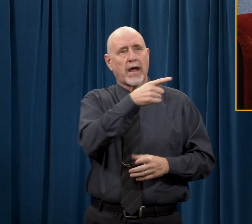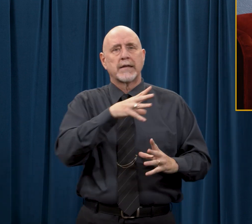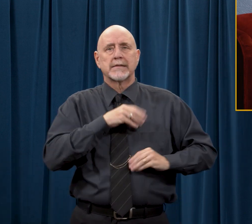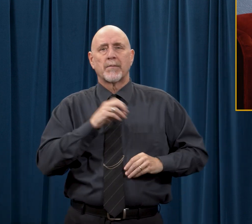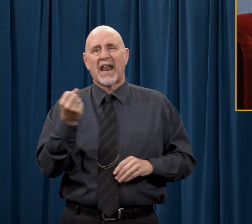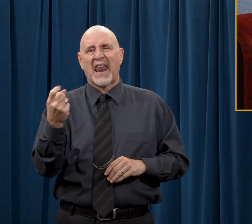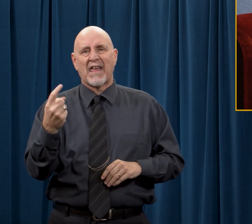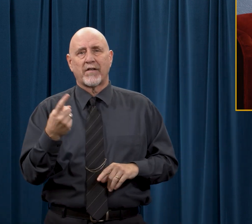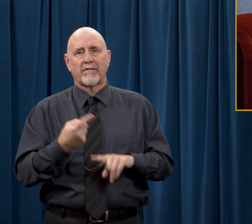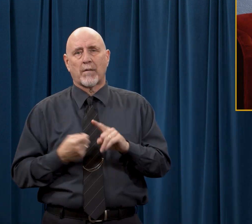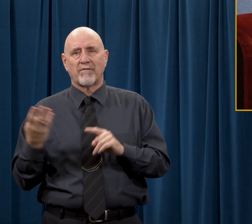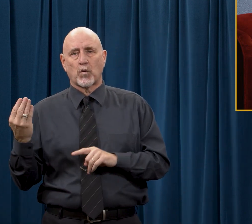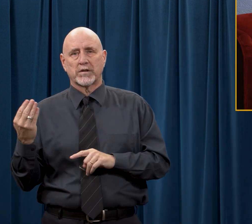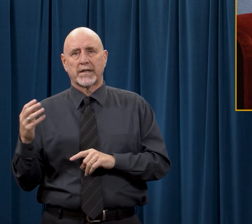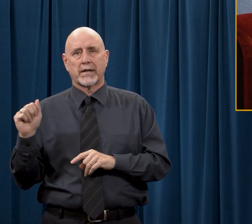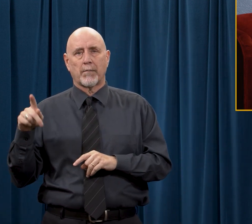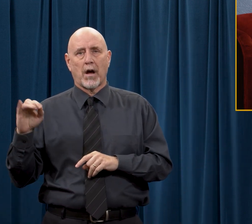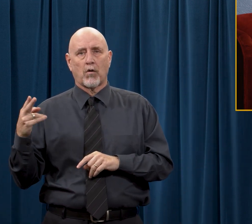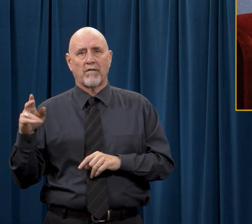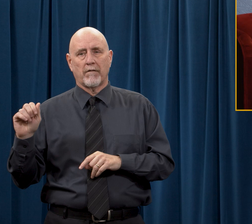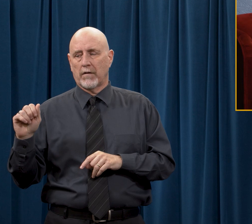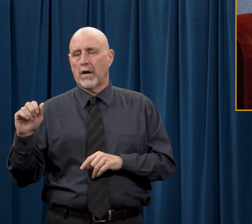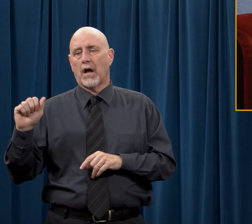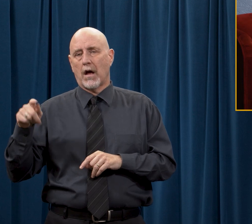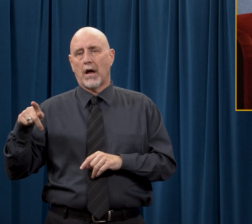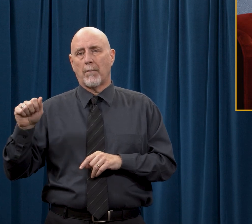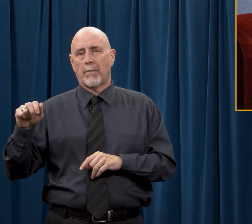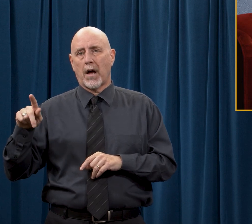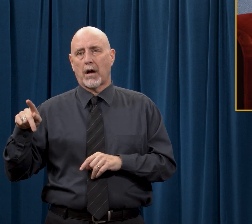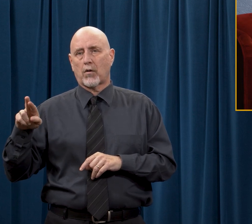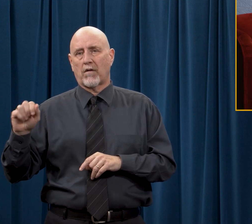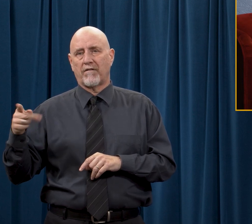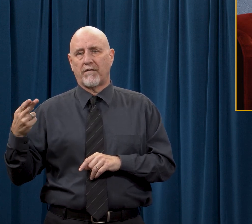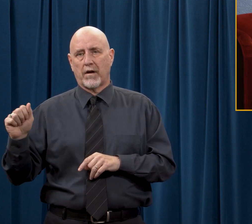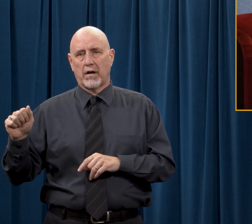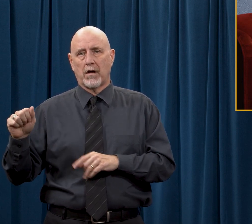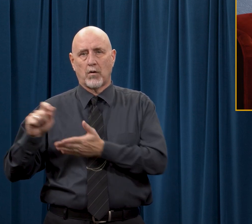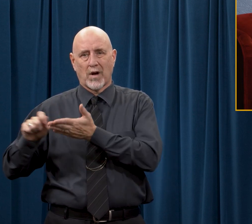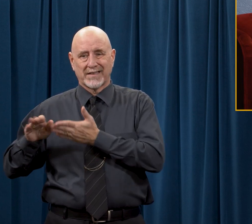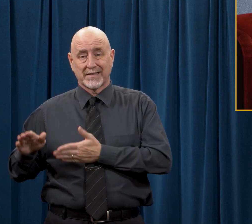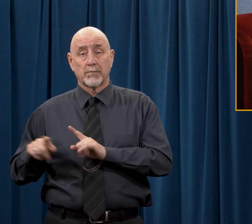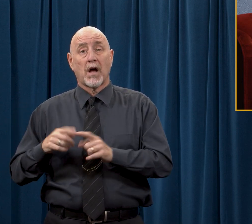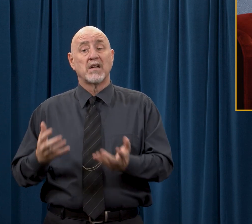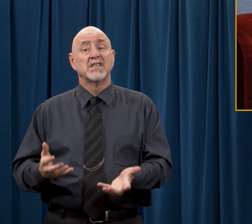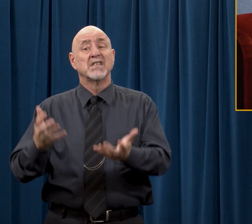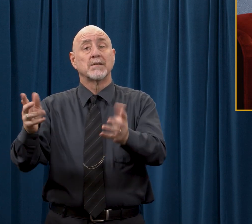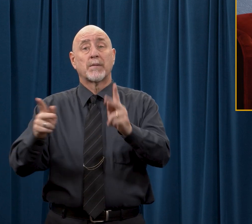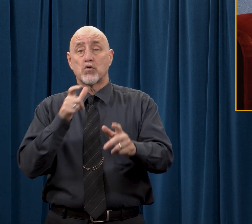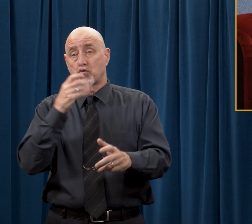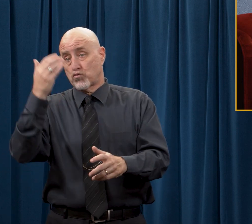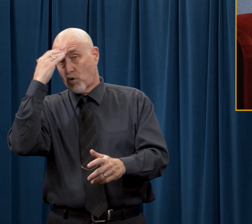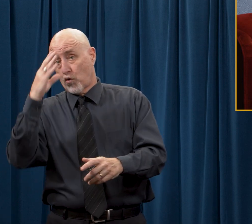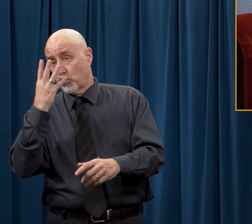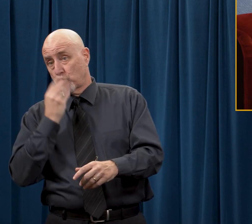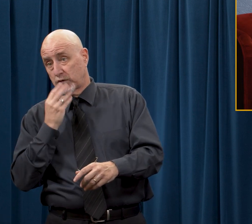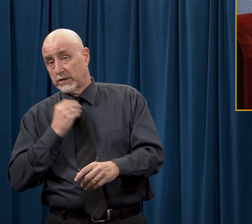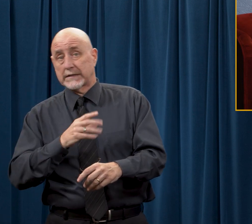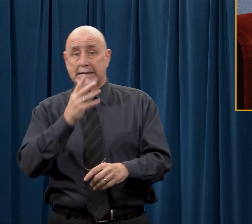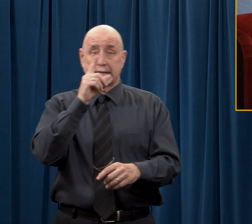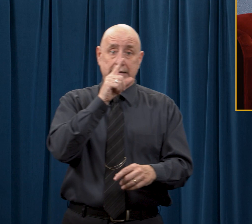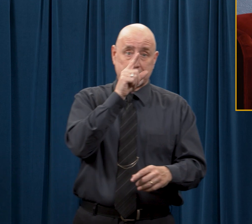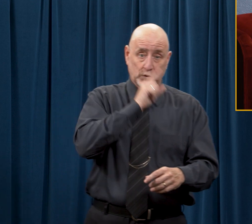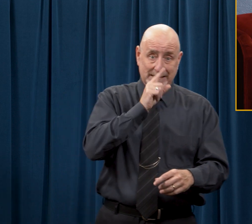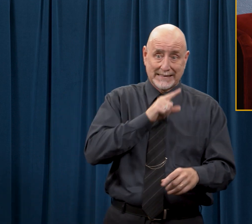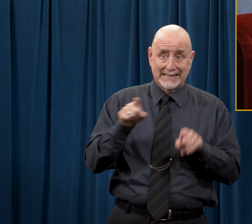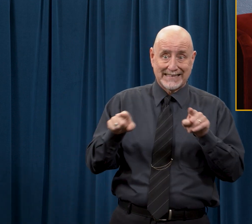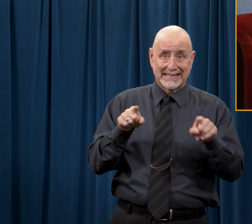they only accepted 11 of the 14 apocryphal writings. The people, however, who knew Hebrew and